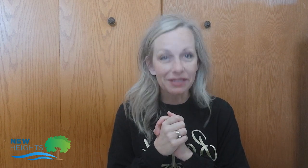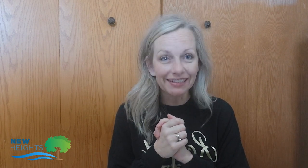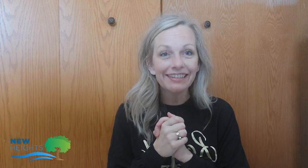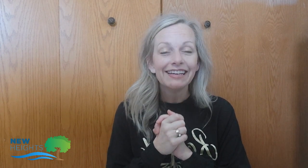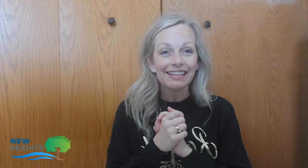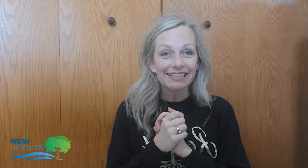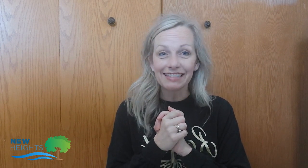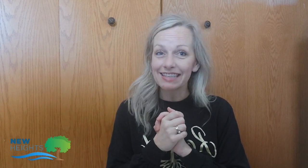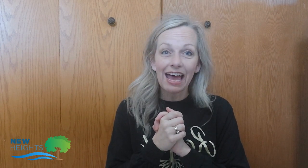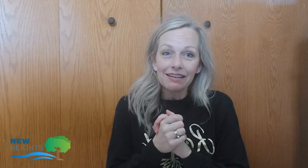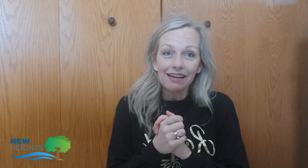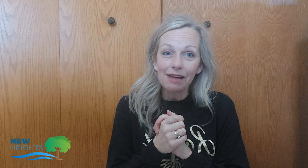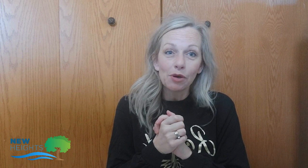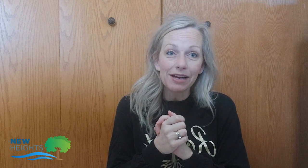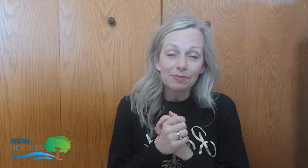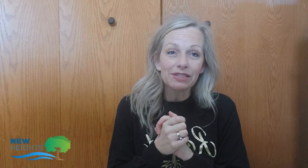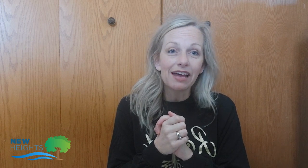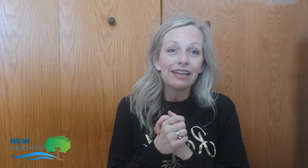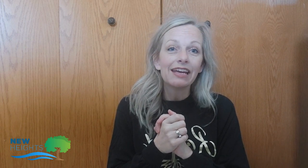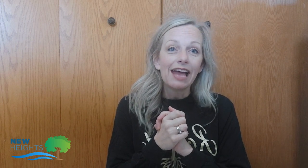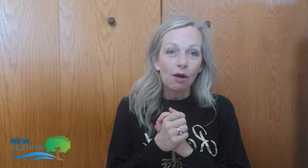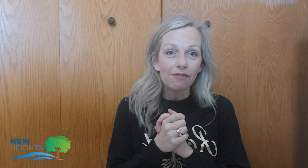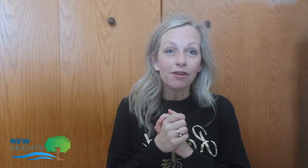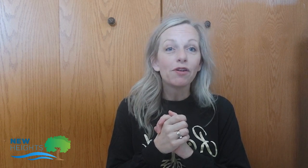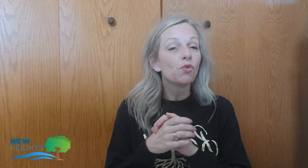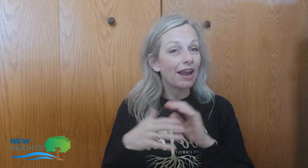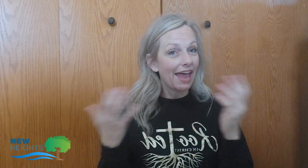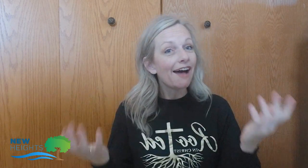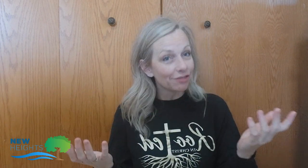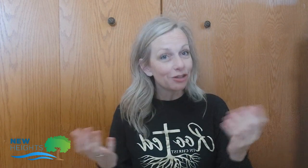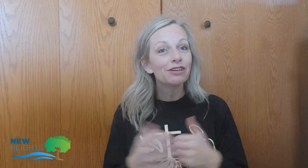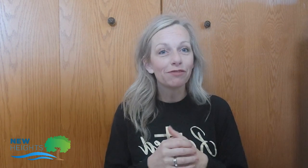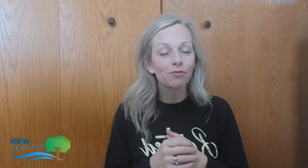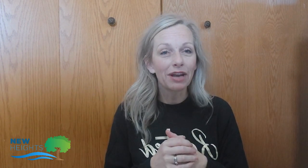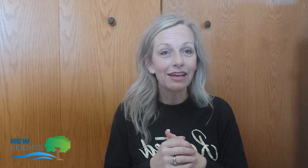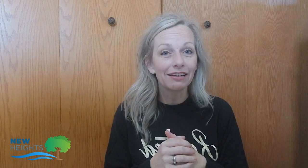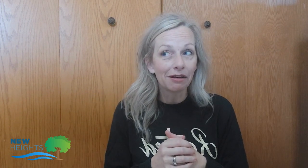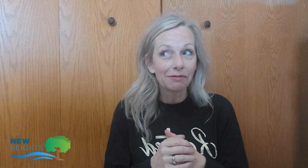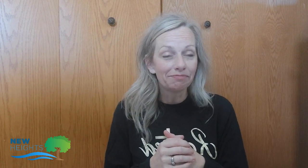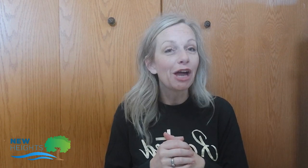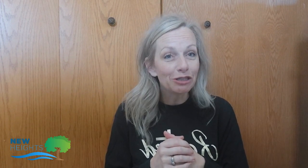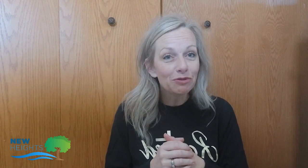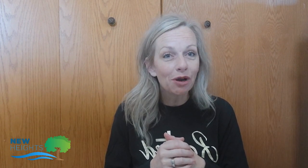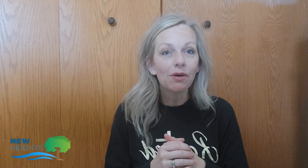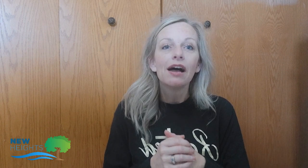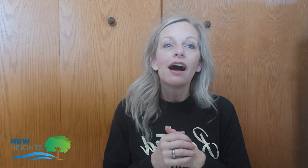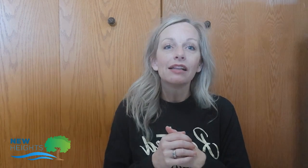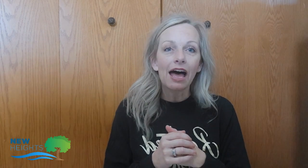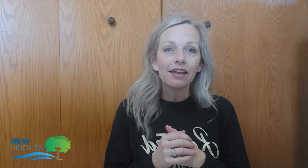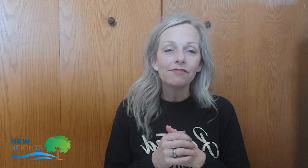person in the sense that I'm no expert on it. However, from what I have learned and from what I do know, a lot of